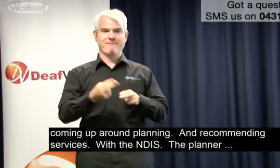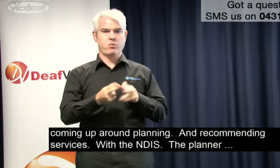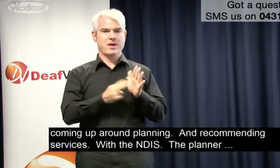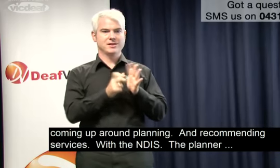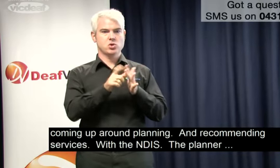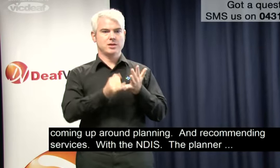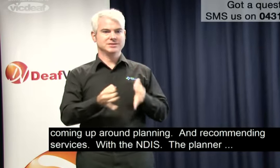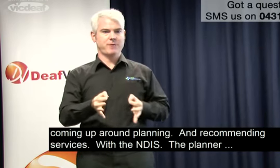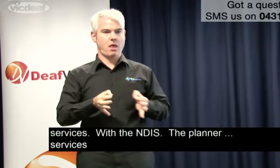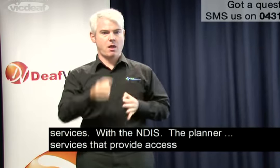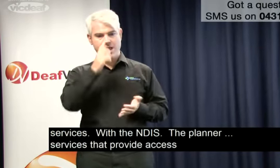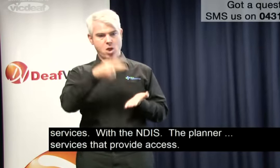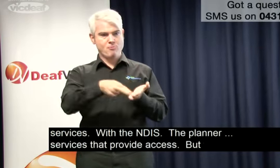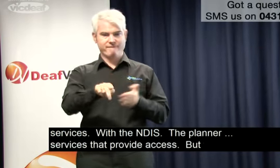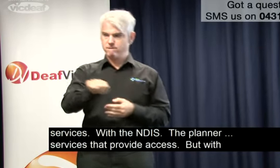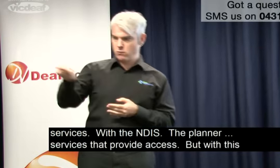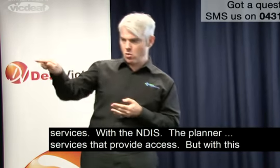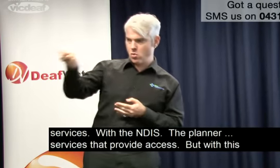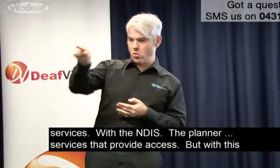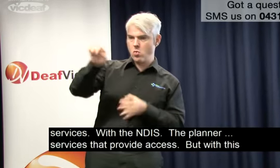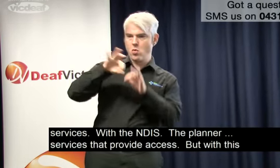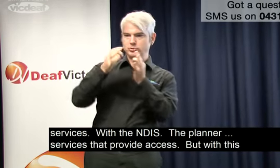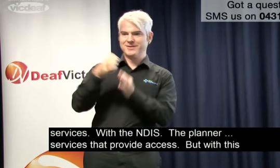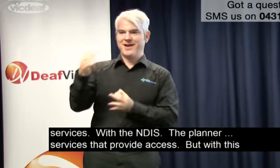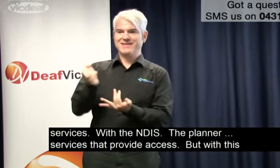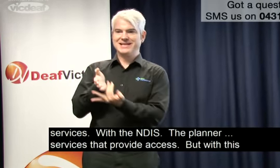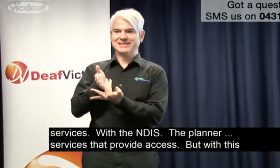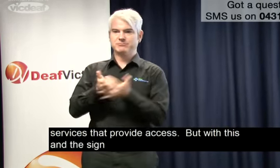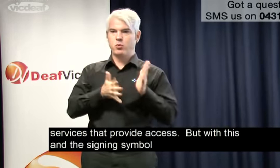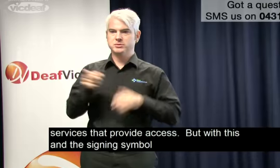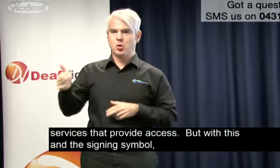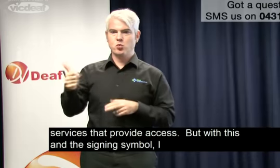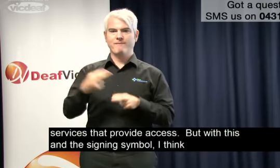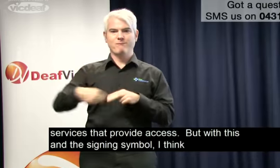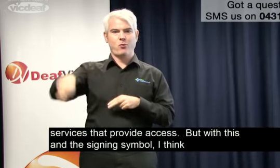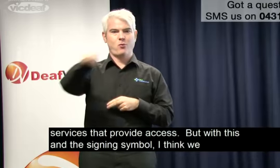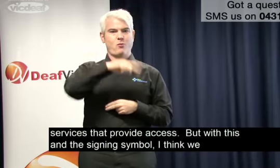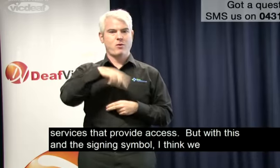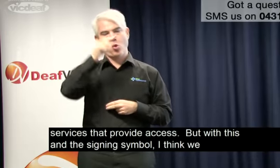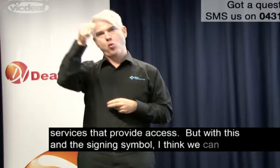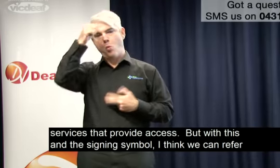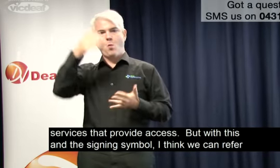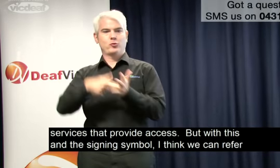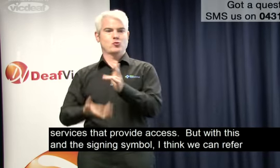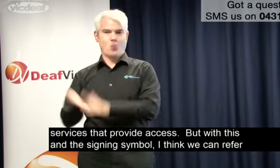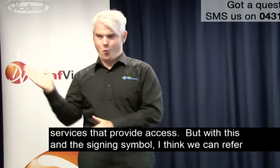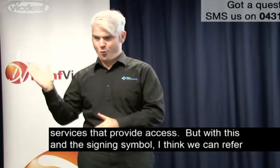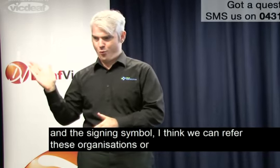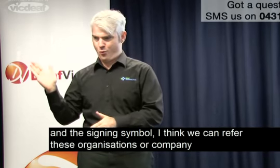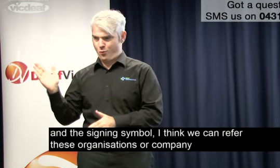sign language, the signing symbol, it means that we can refer these organisations or company who have accessible signing or Auslan to the